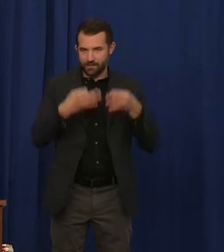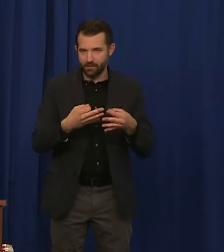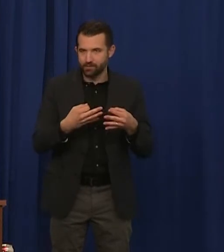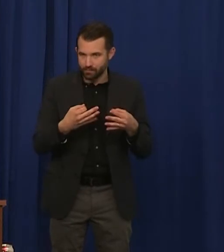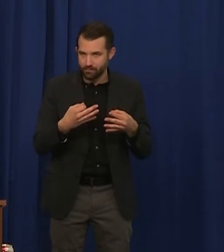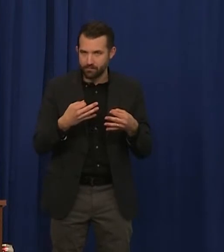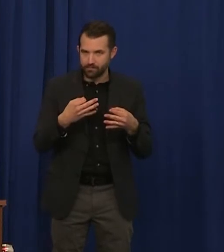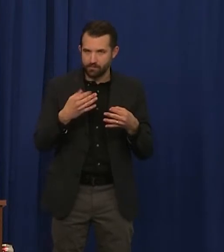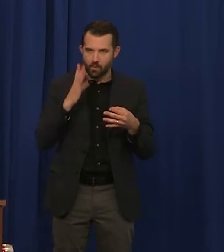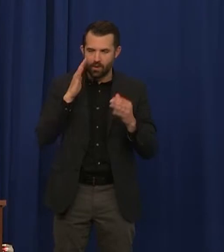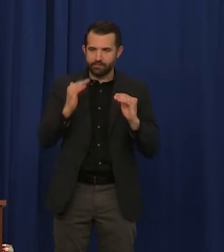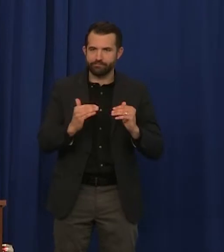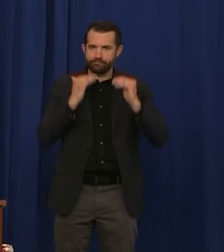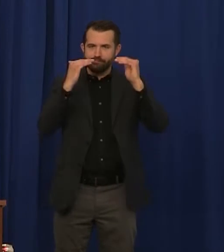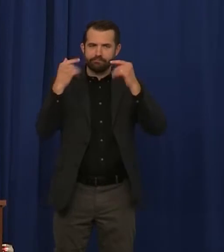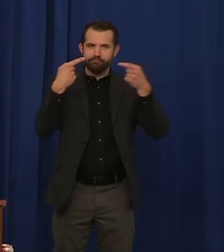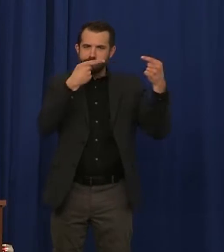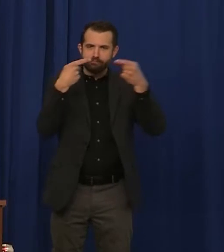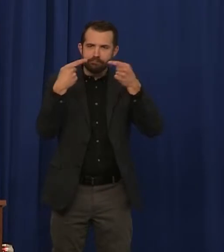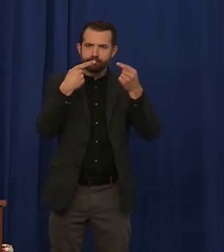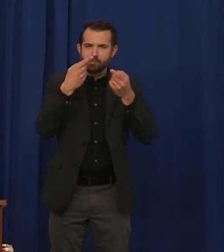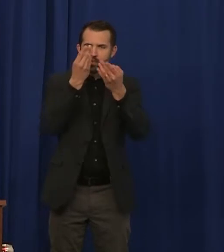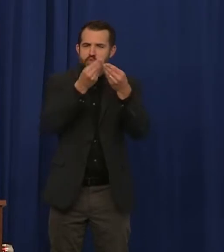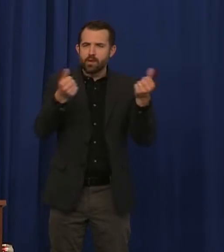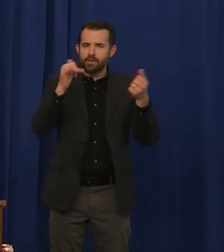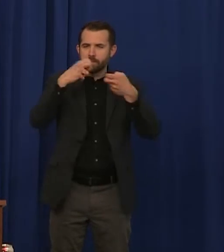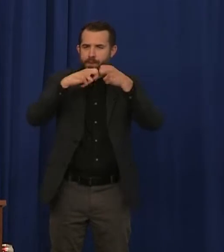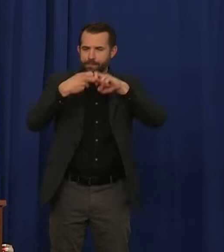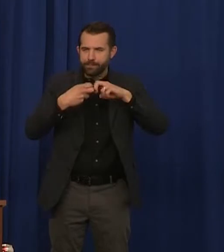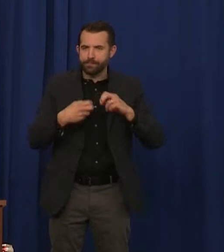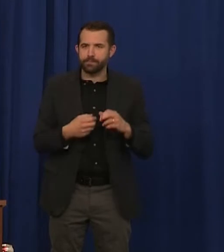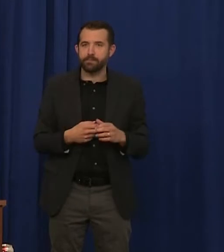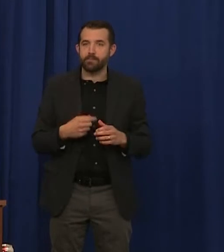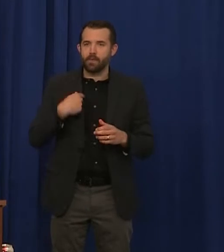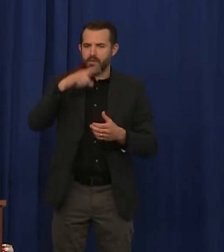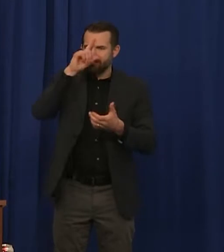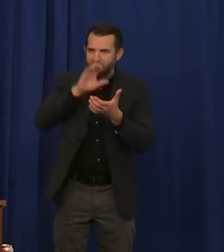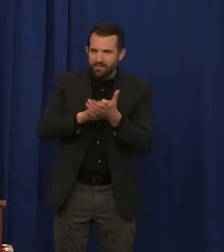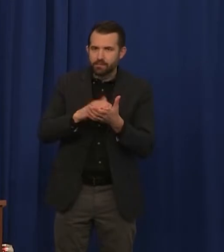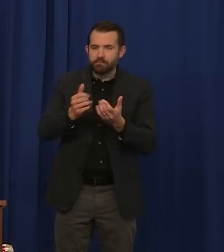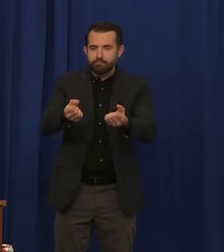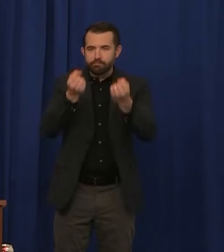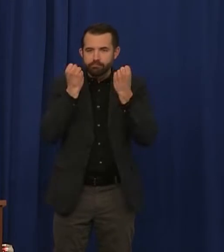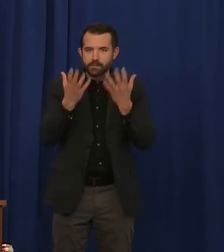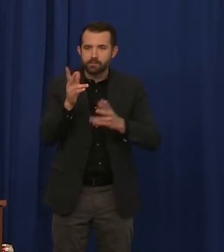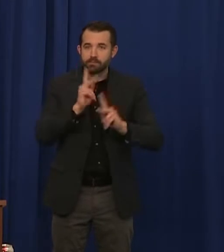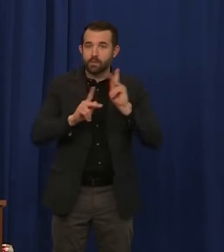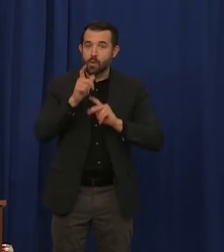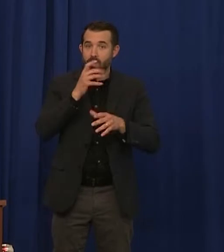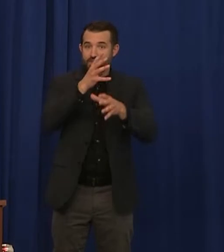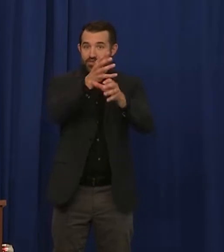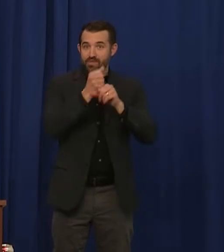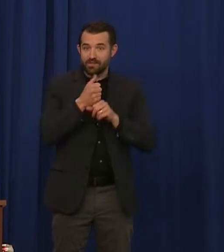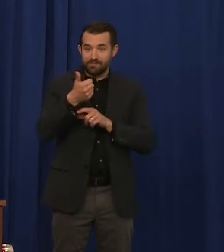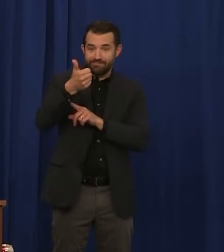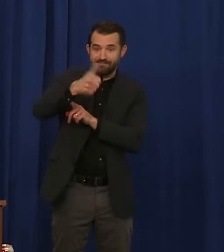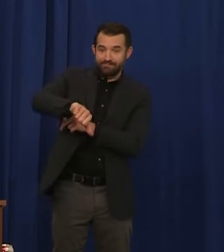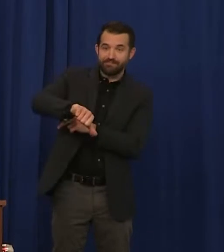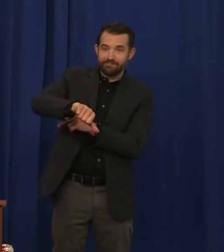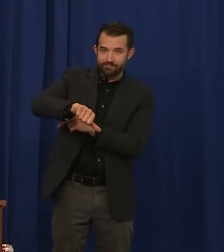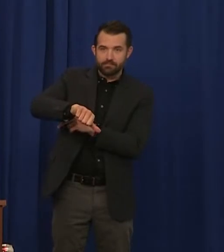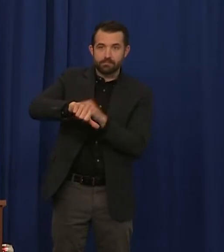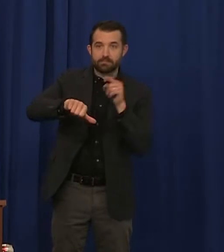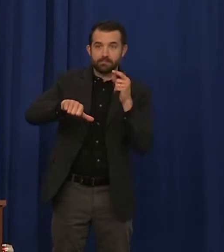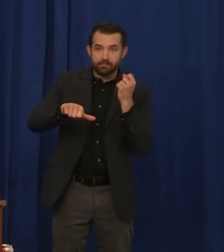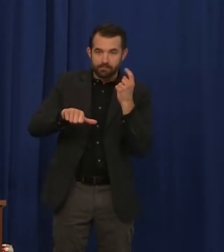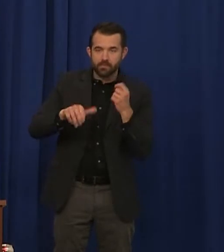to both parties. I believe that many who will receive a denial will be eligible for the